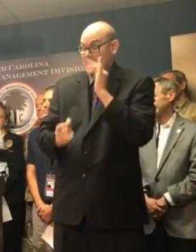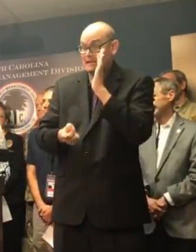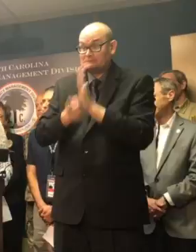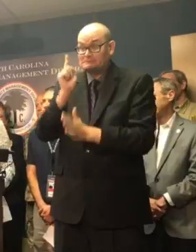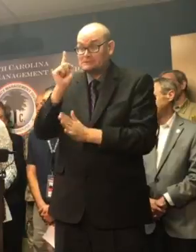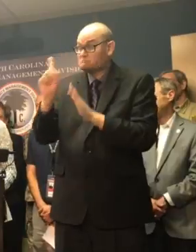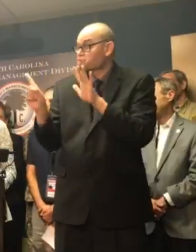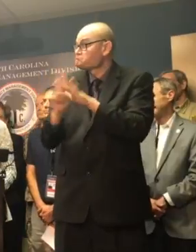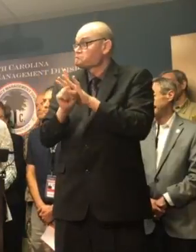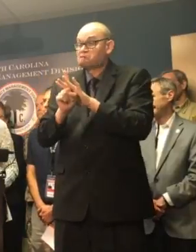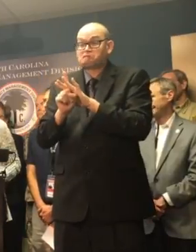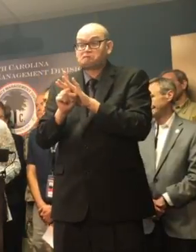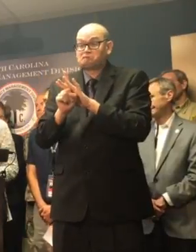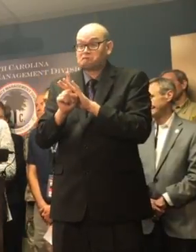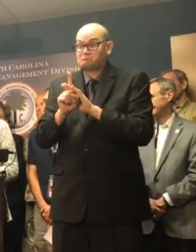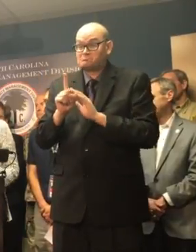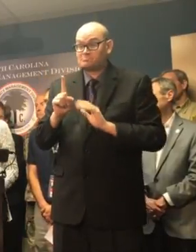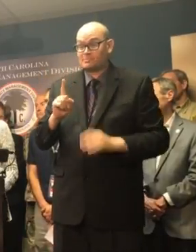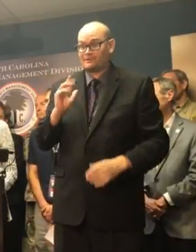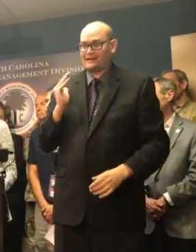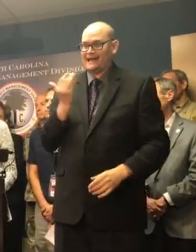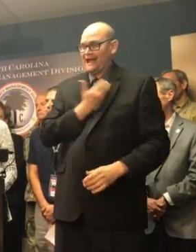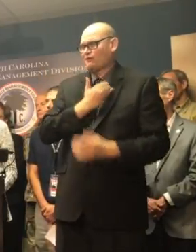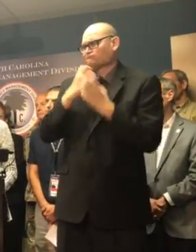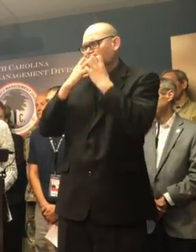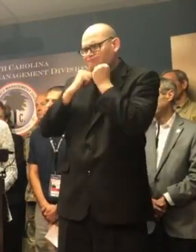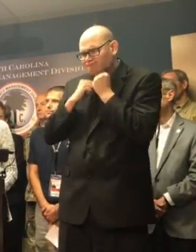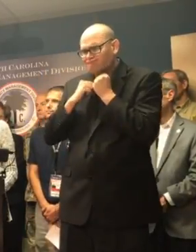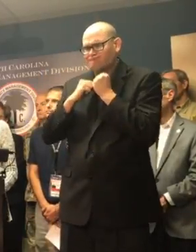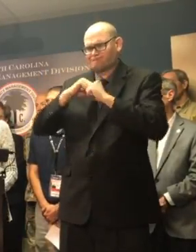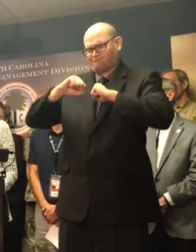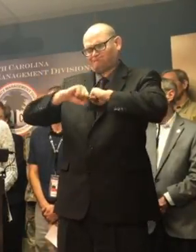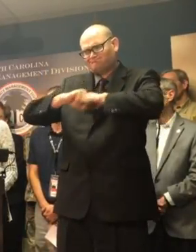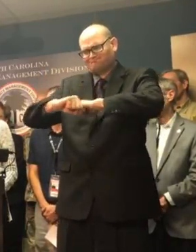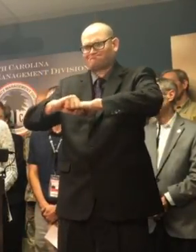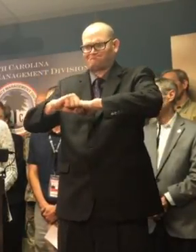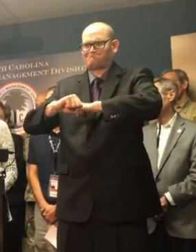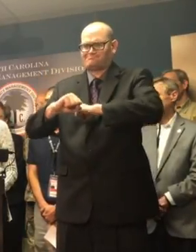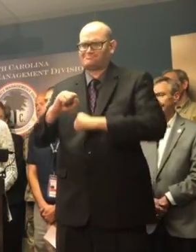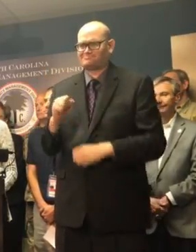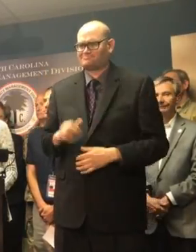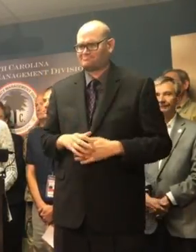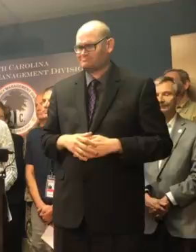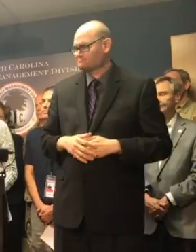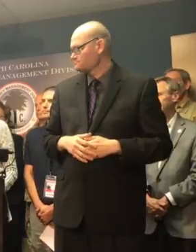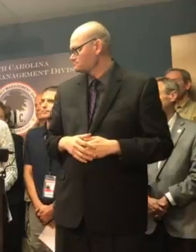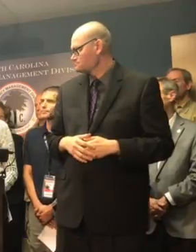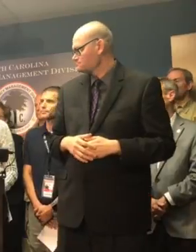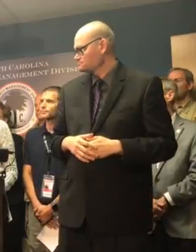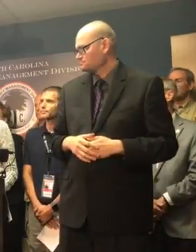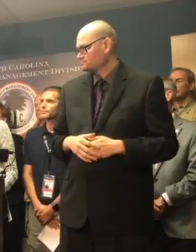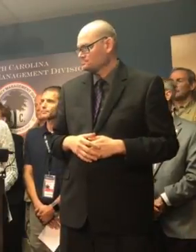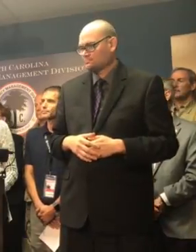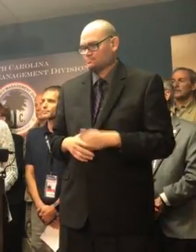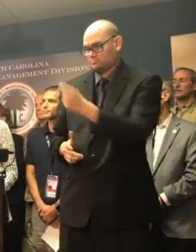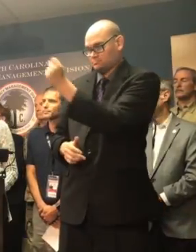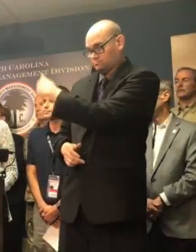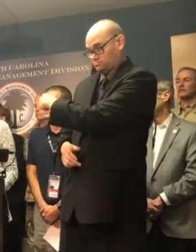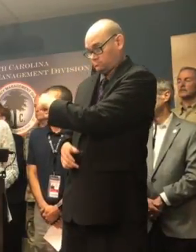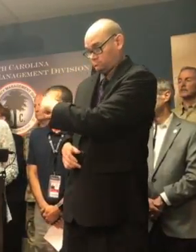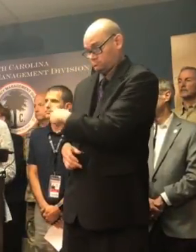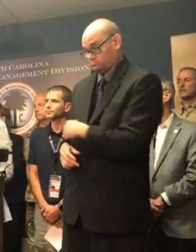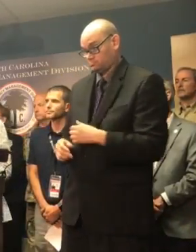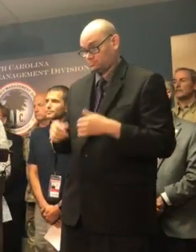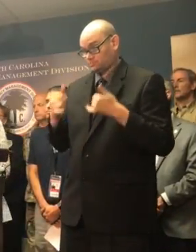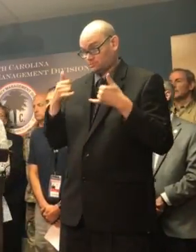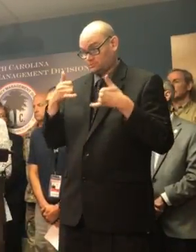of our security blanket to make sure they come in and finish up those requests. And for the Adjutant General, is it still